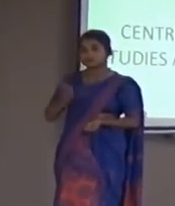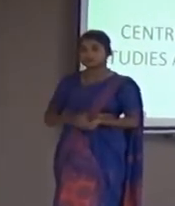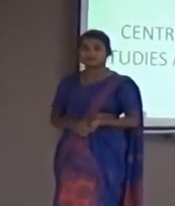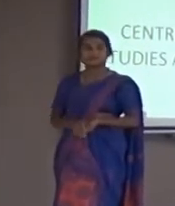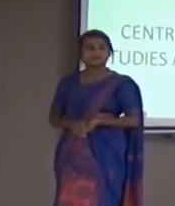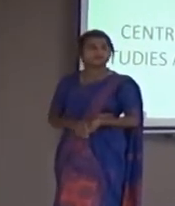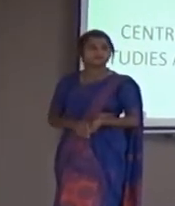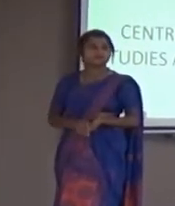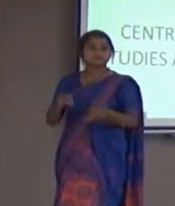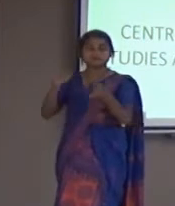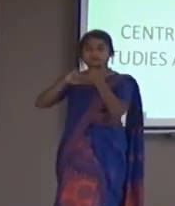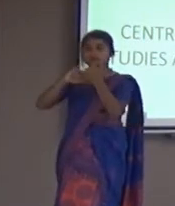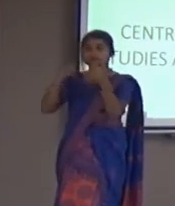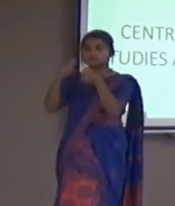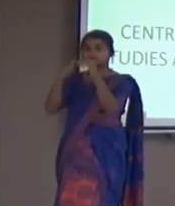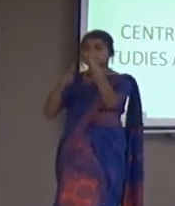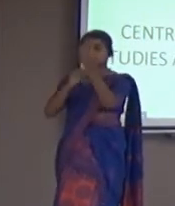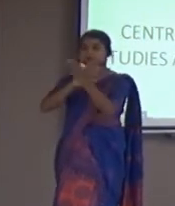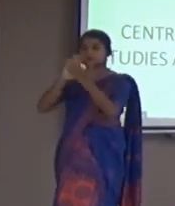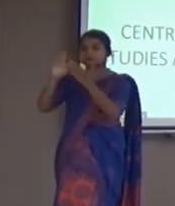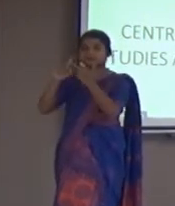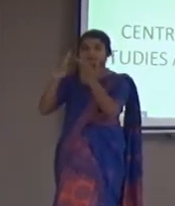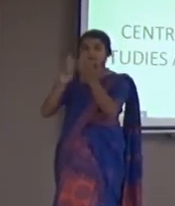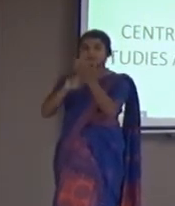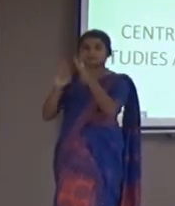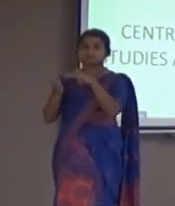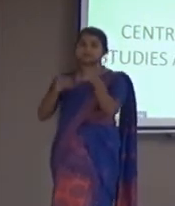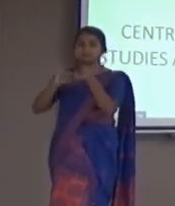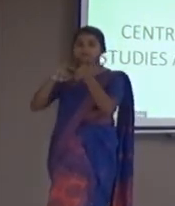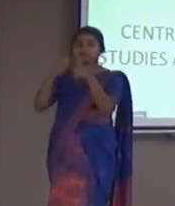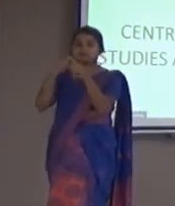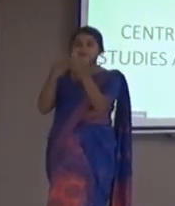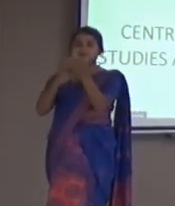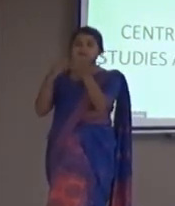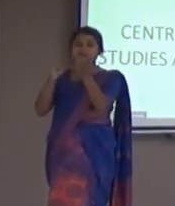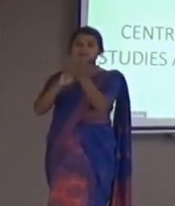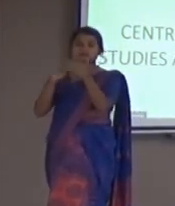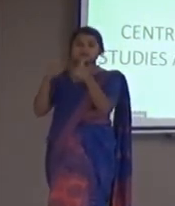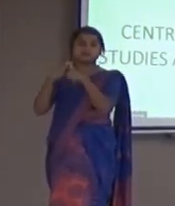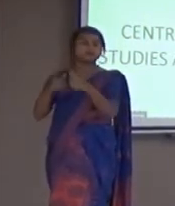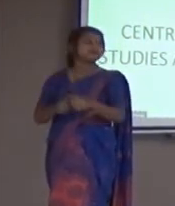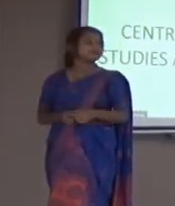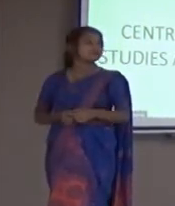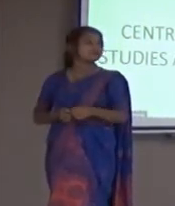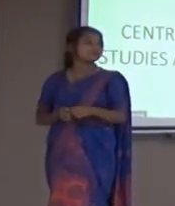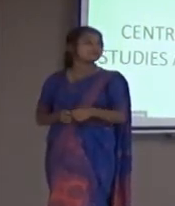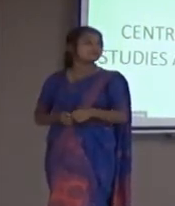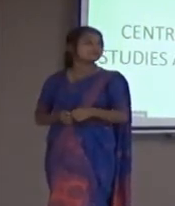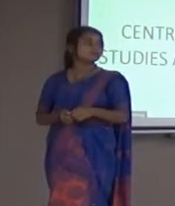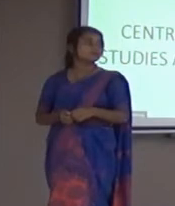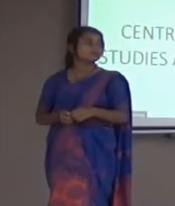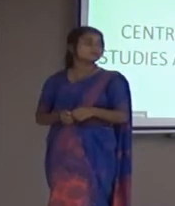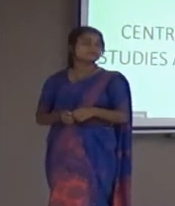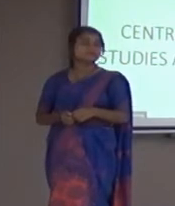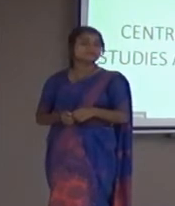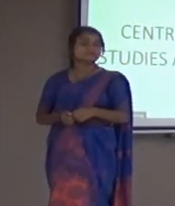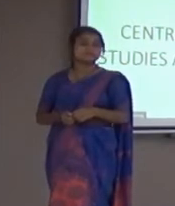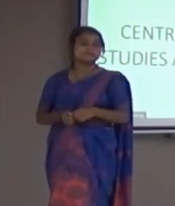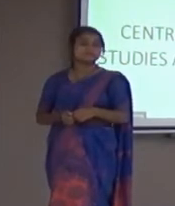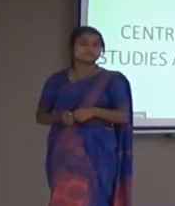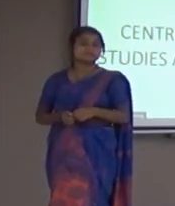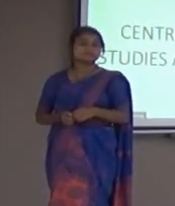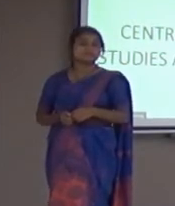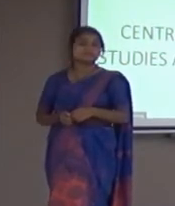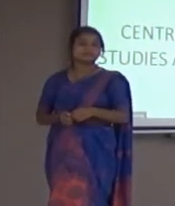Mr. Sachin Sharma, Assistant Professor of Law, who is also the Center Coordinator for this new center, to deliver his inaugural address. Thank